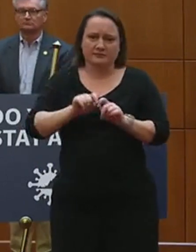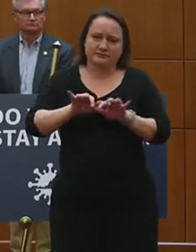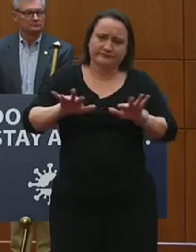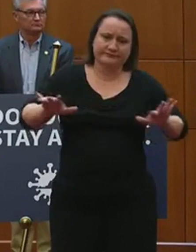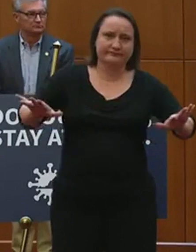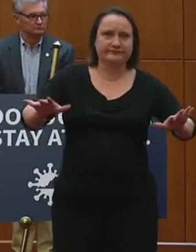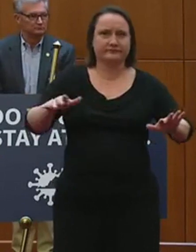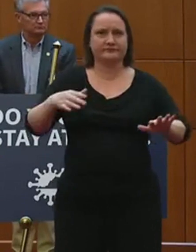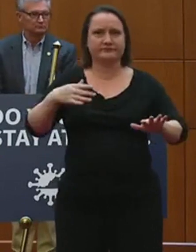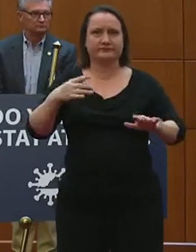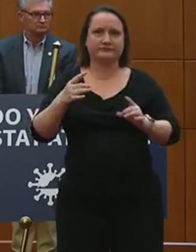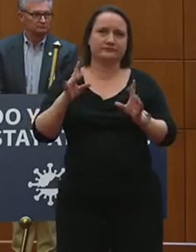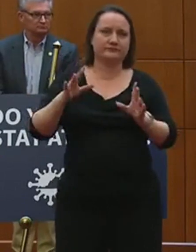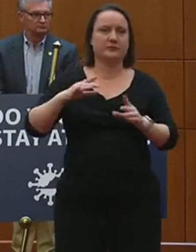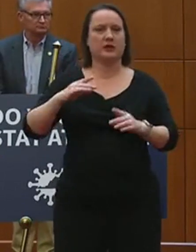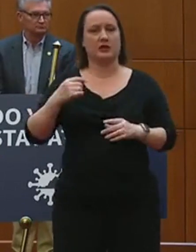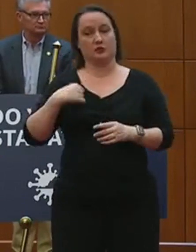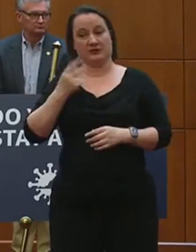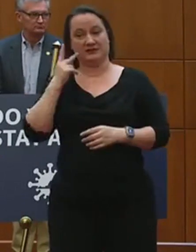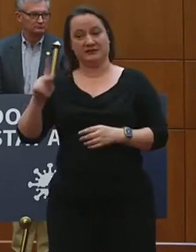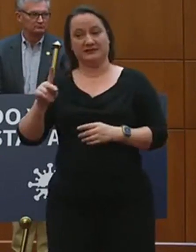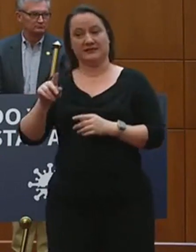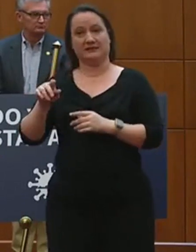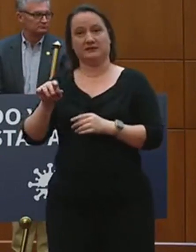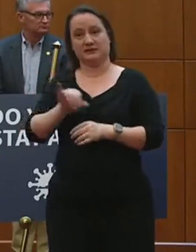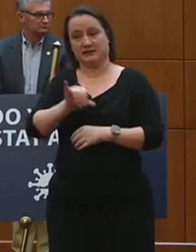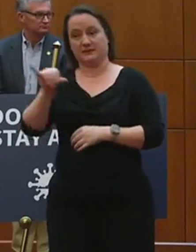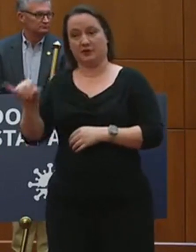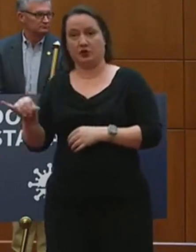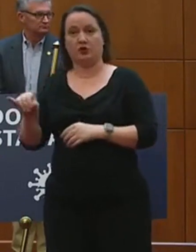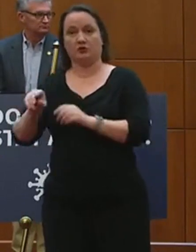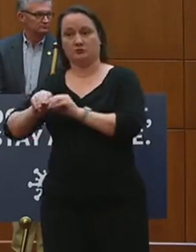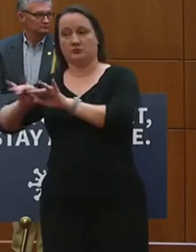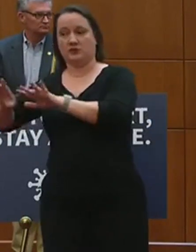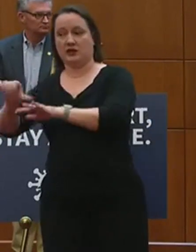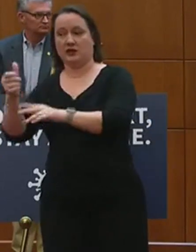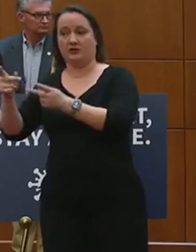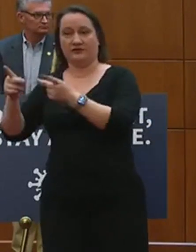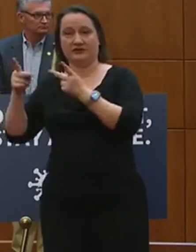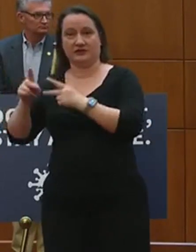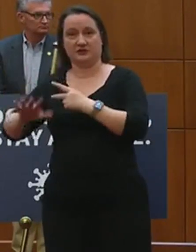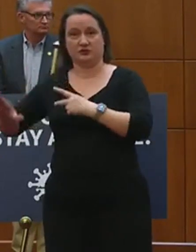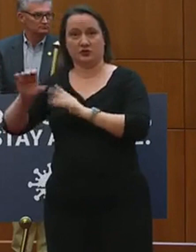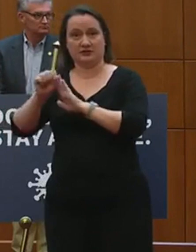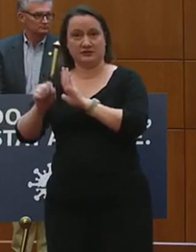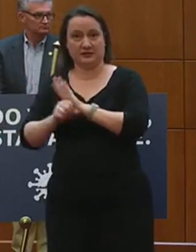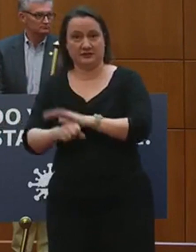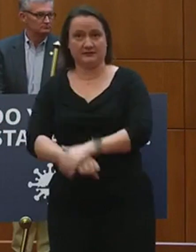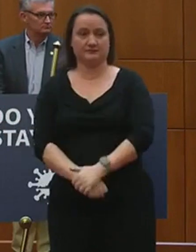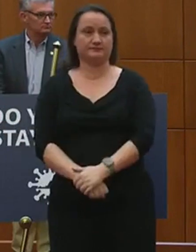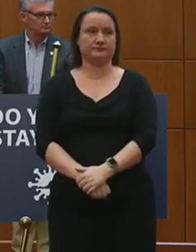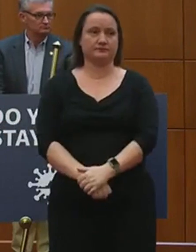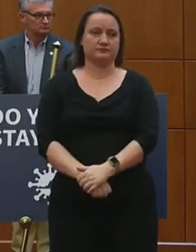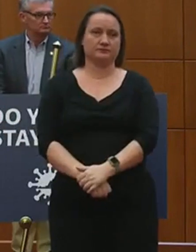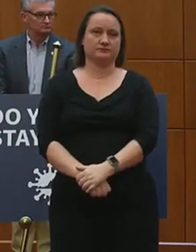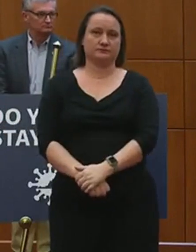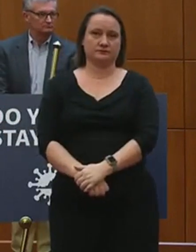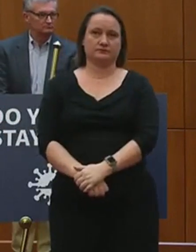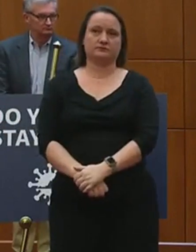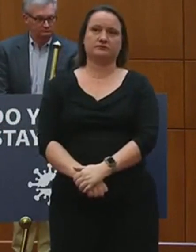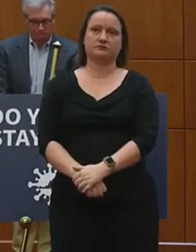similar outbreaks at other facilities across the state? So we are